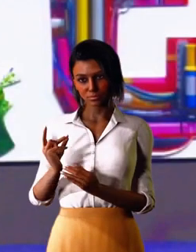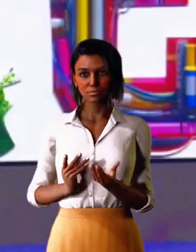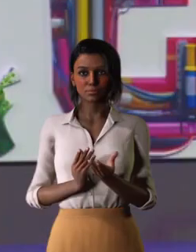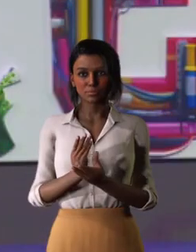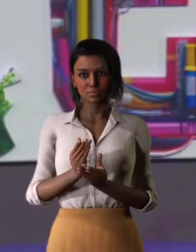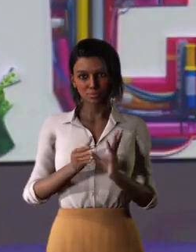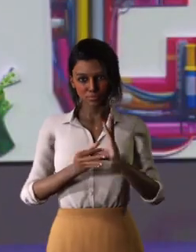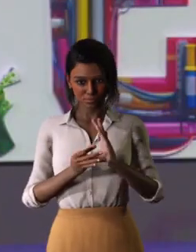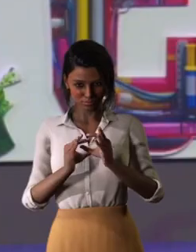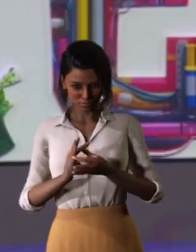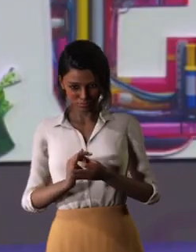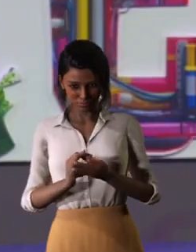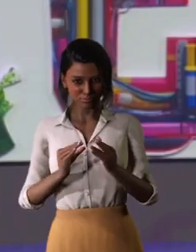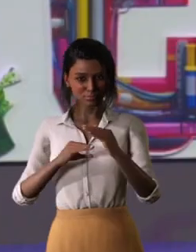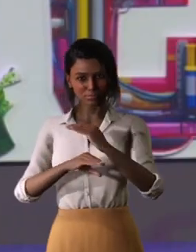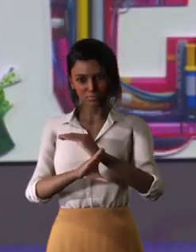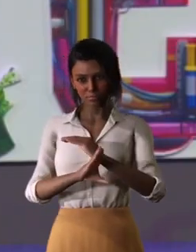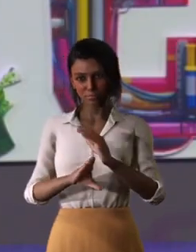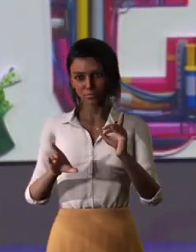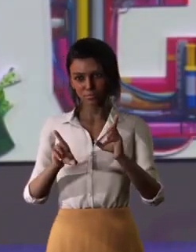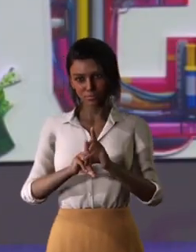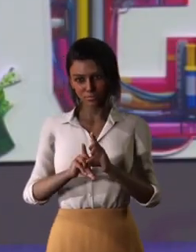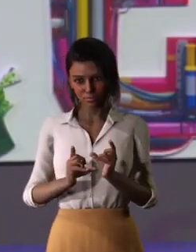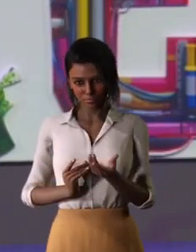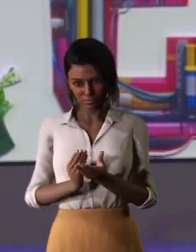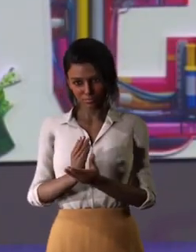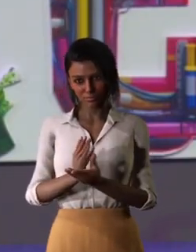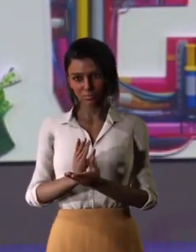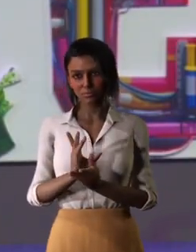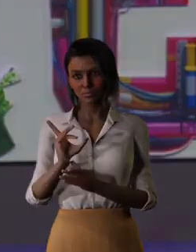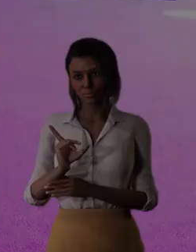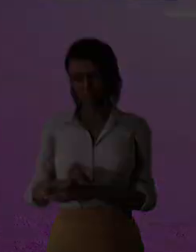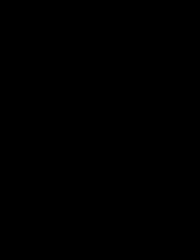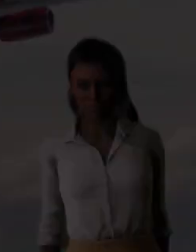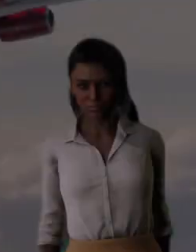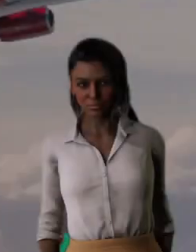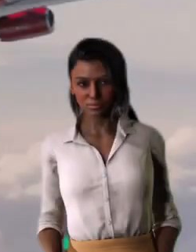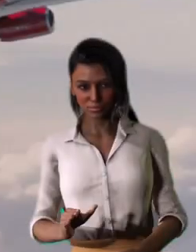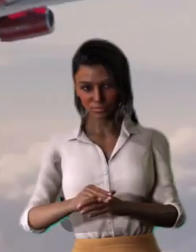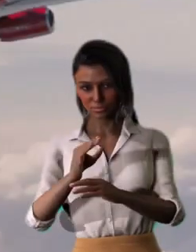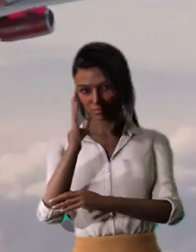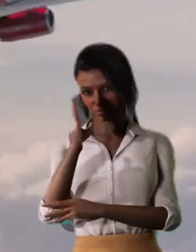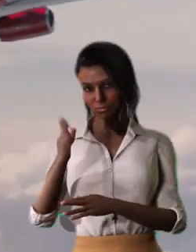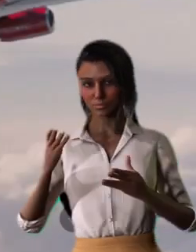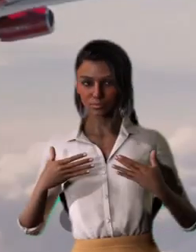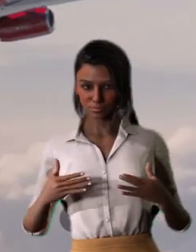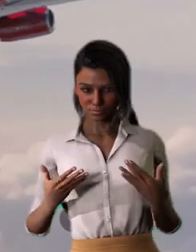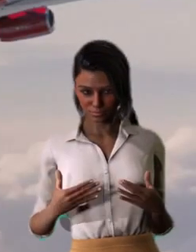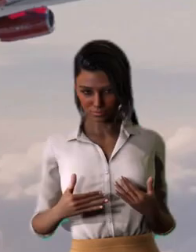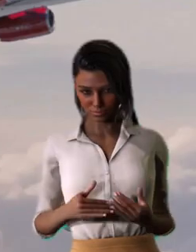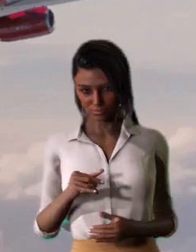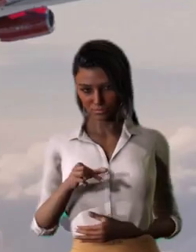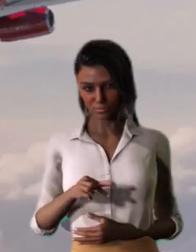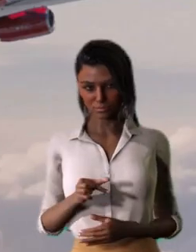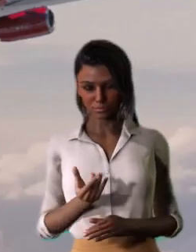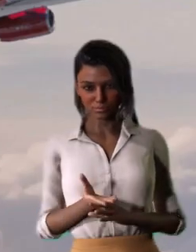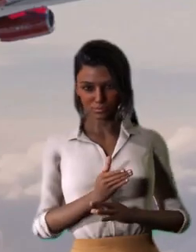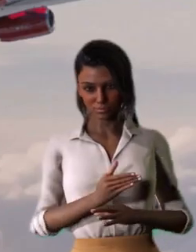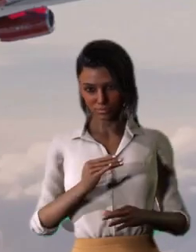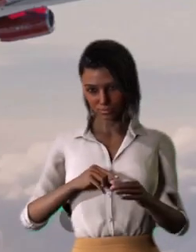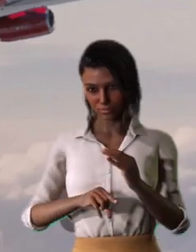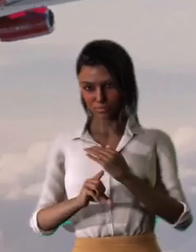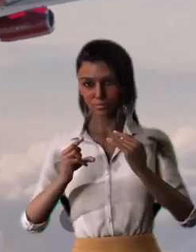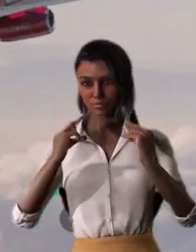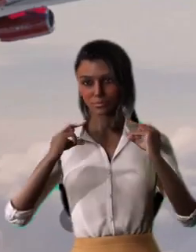Activity through accessibility and also through affordability. Good afternoon, passengers. This is a